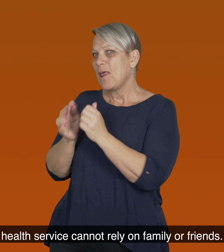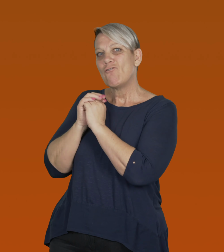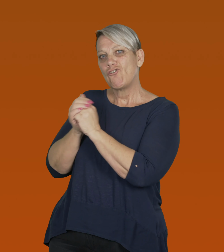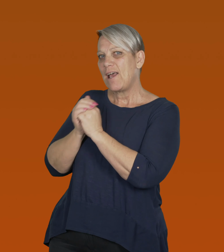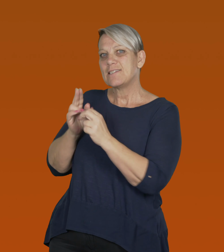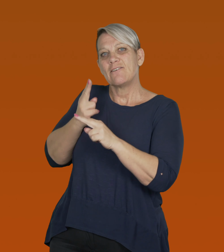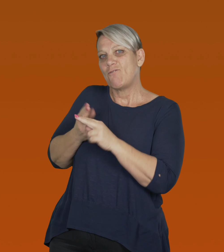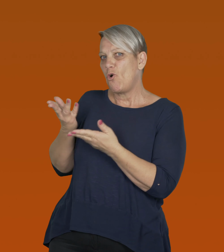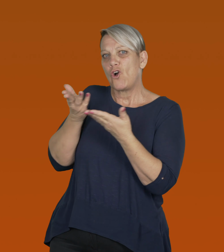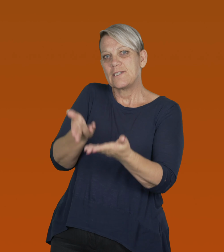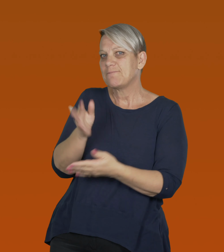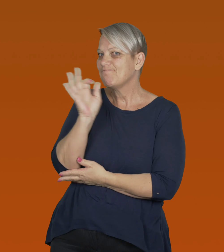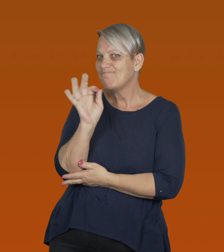friends.